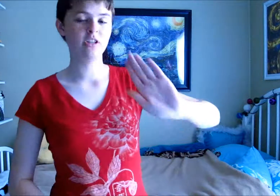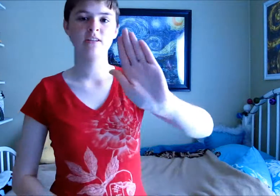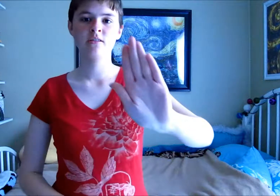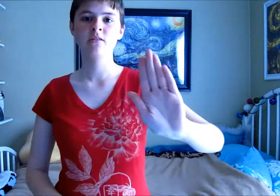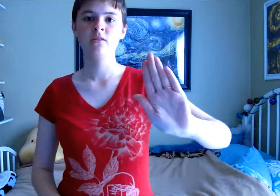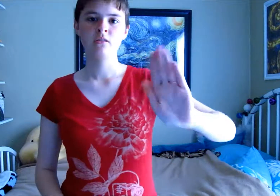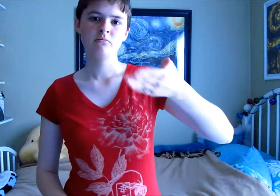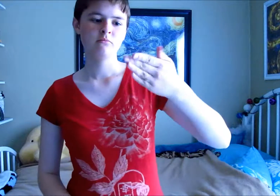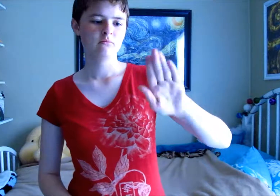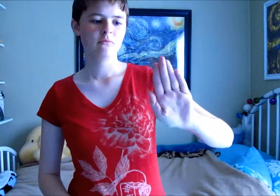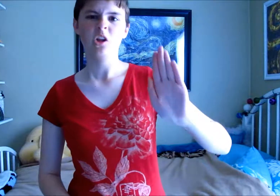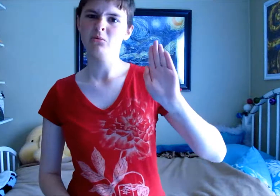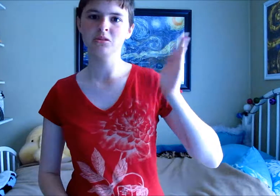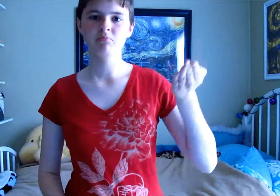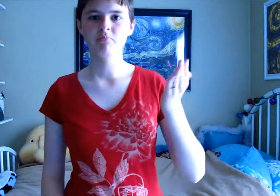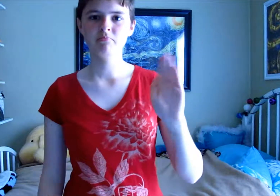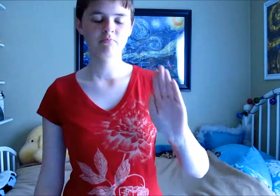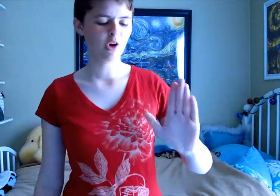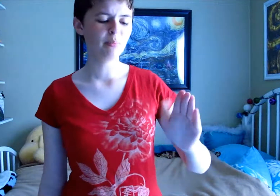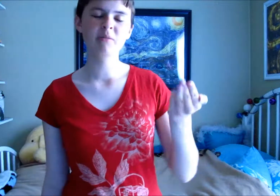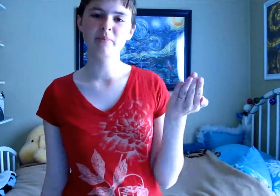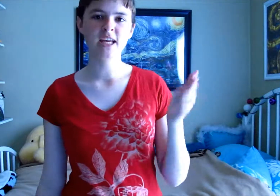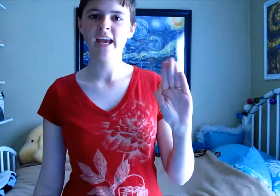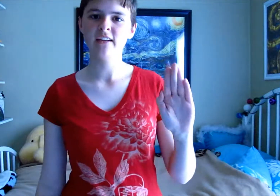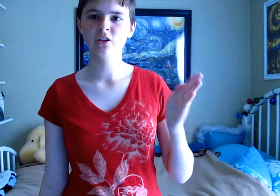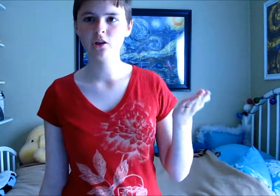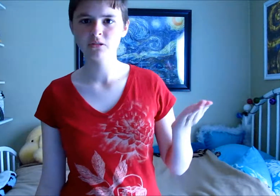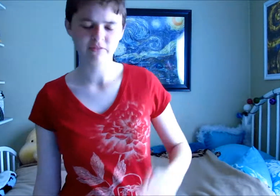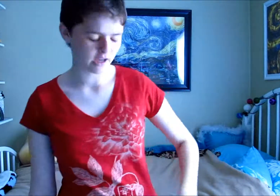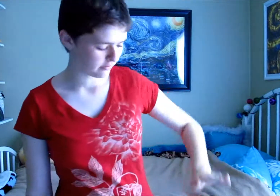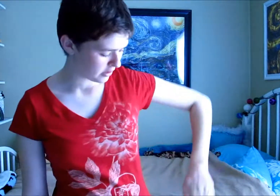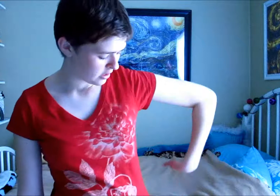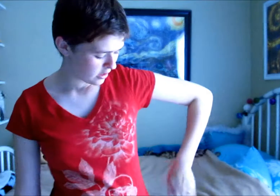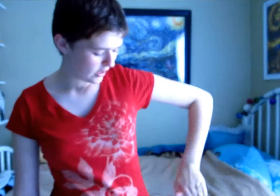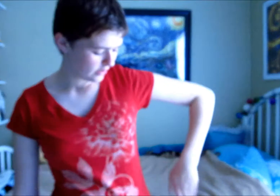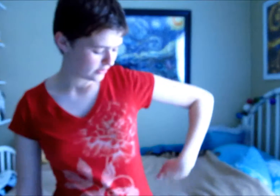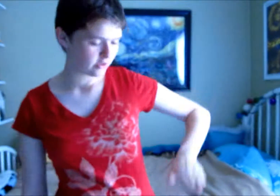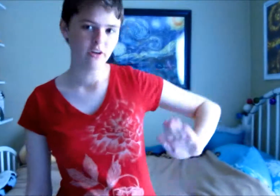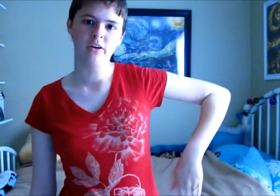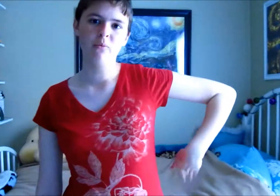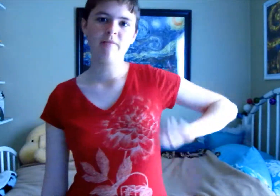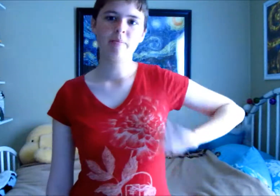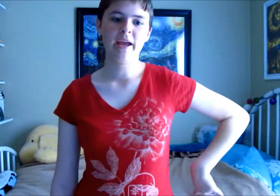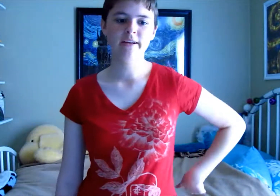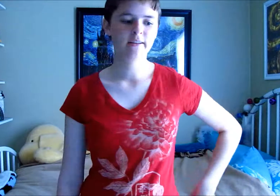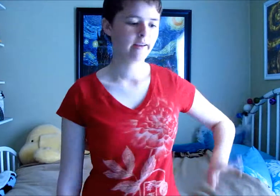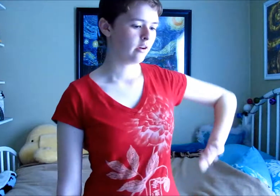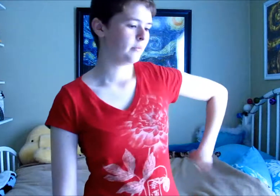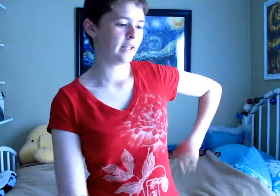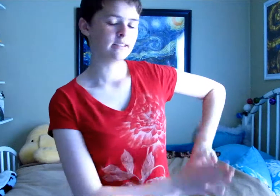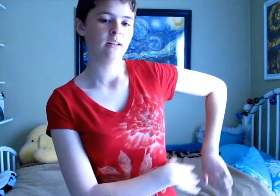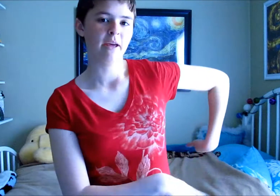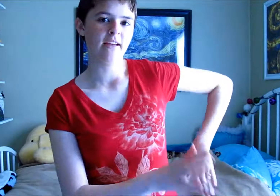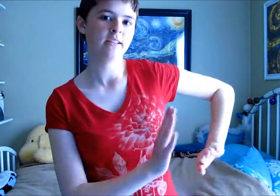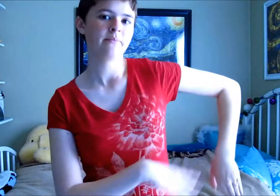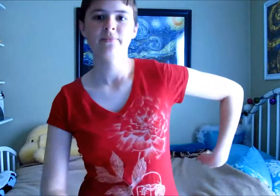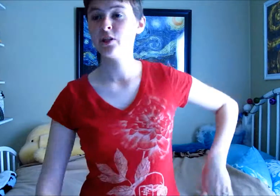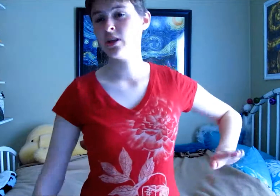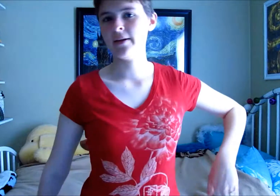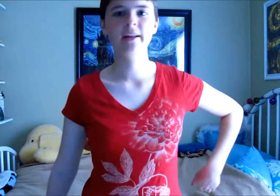just closed, open B hand, closed 5. And just, you're going to wave it behind you like, oh, that's in the past. Too late. And